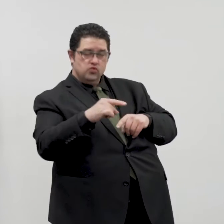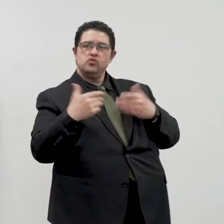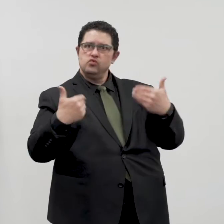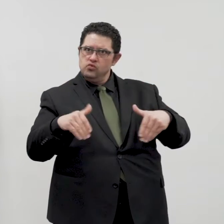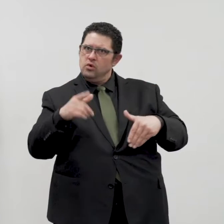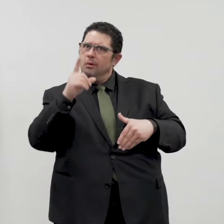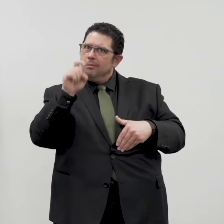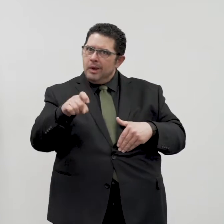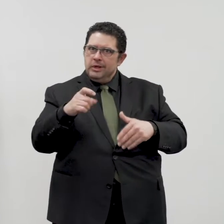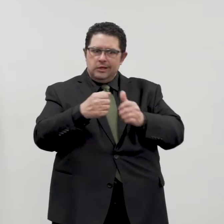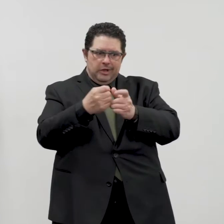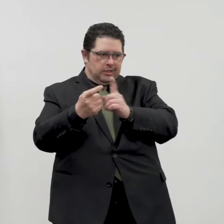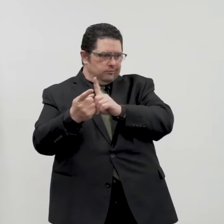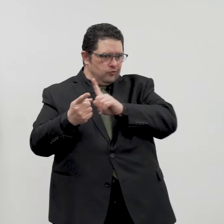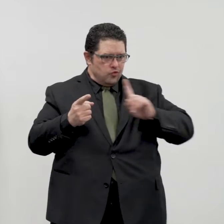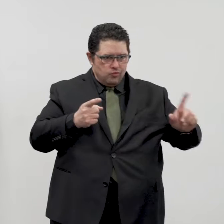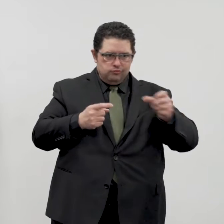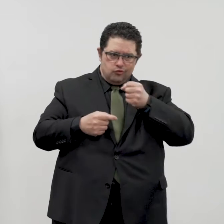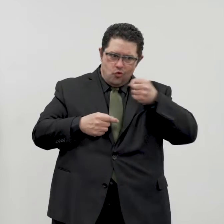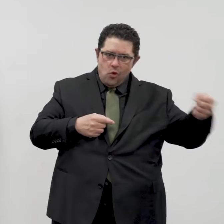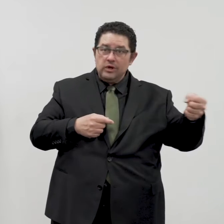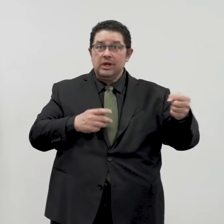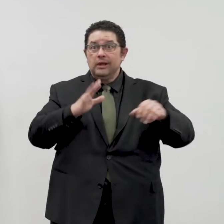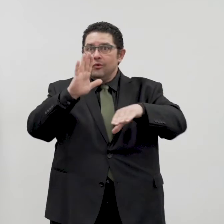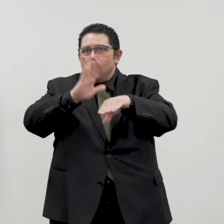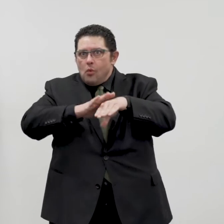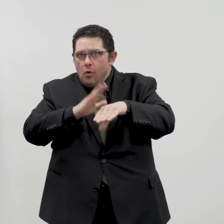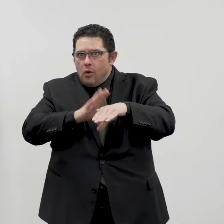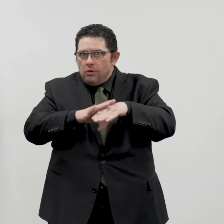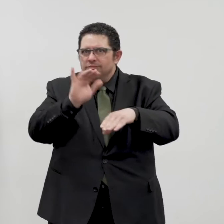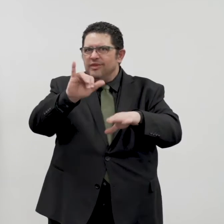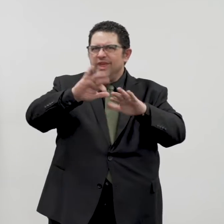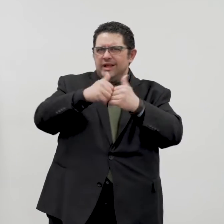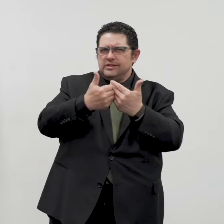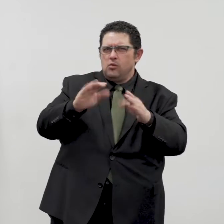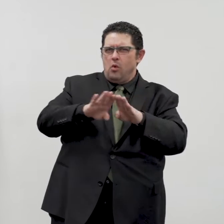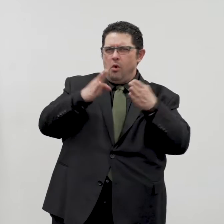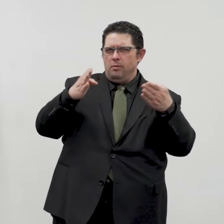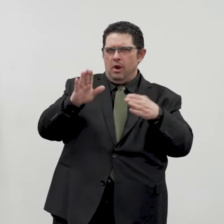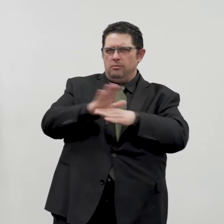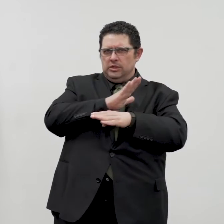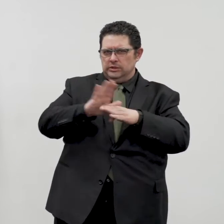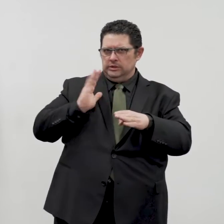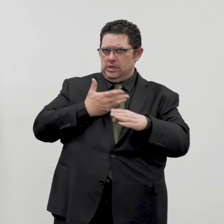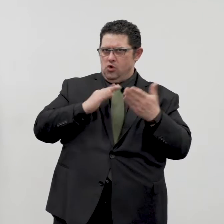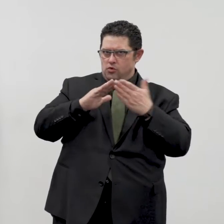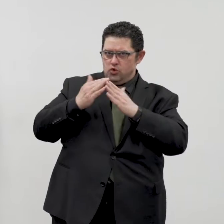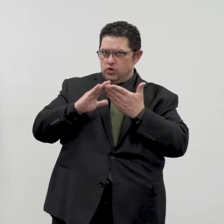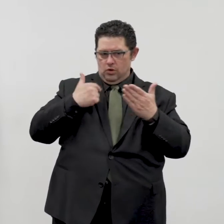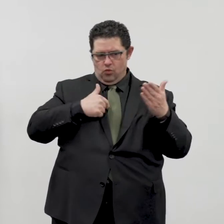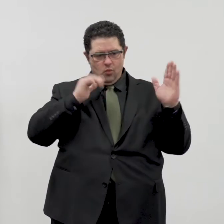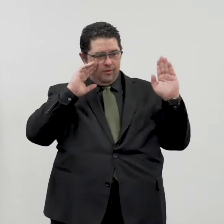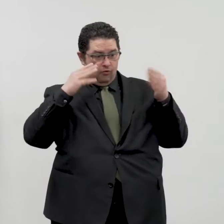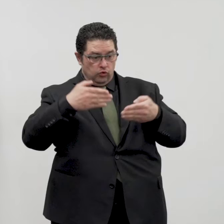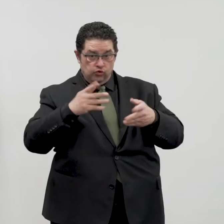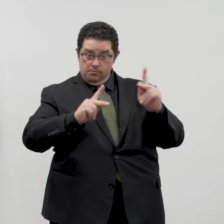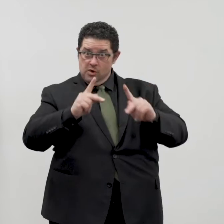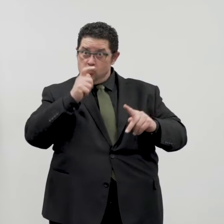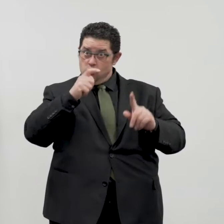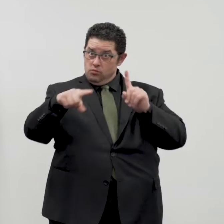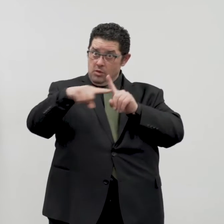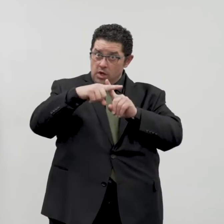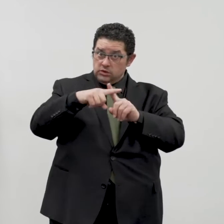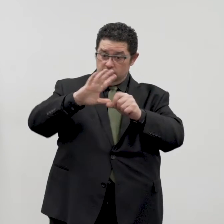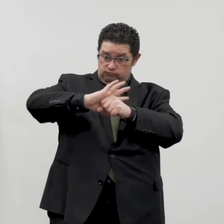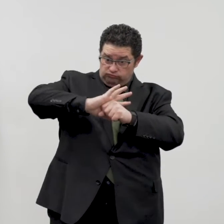be quarantined. They certainly need to be warned. And that's how we reopen commerce in our community, as we focus on people who are positive or